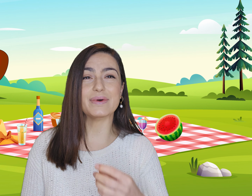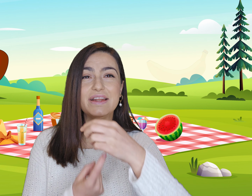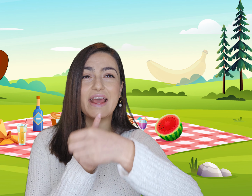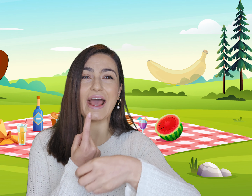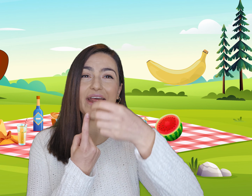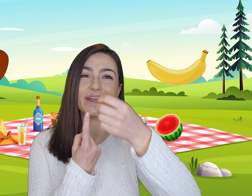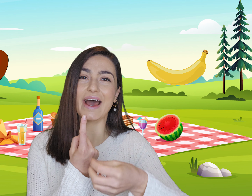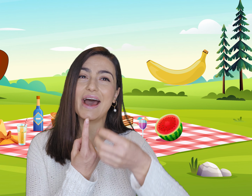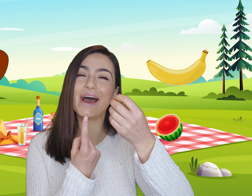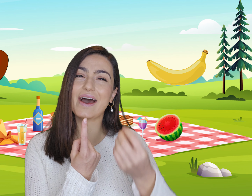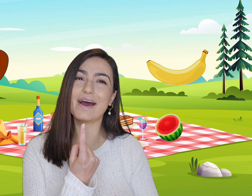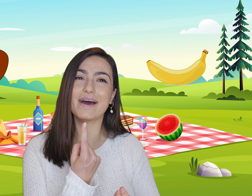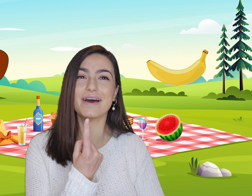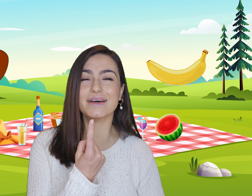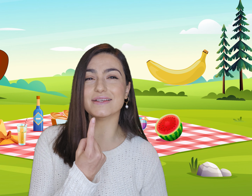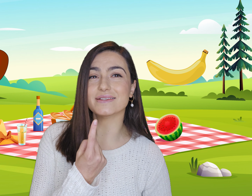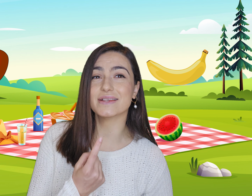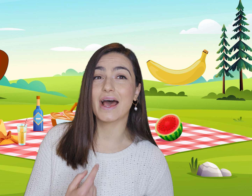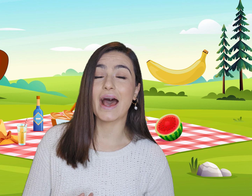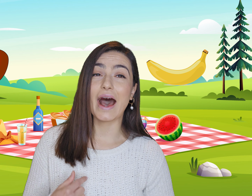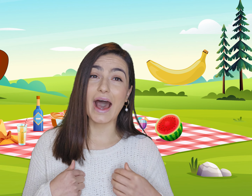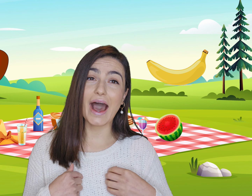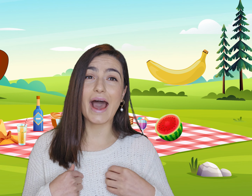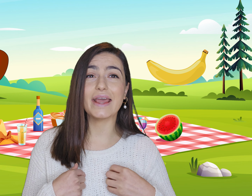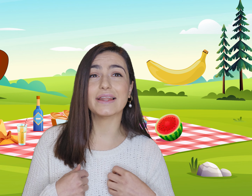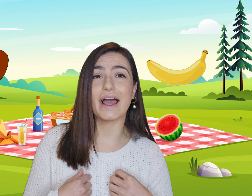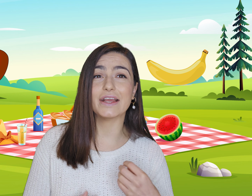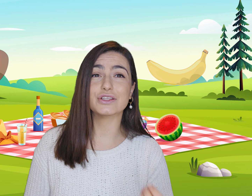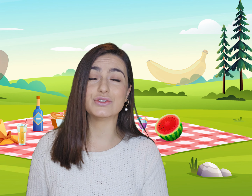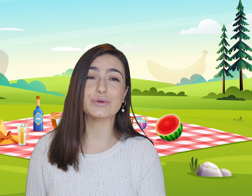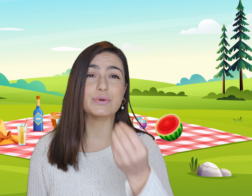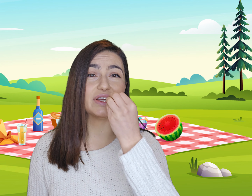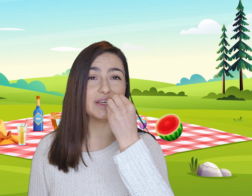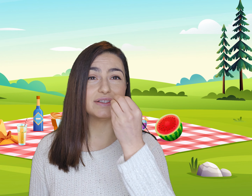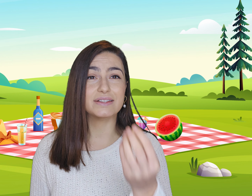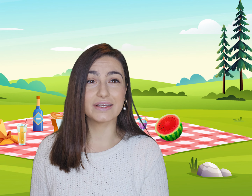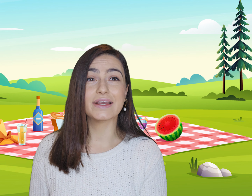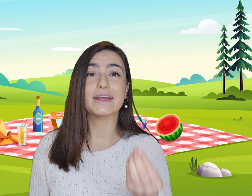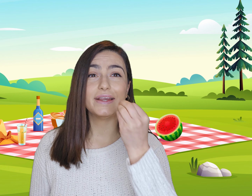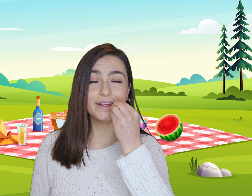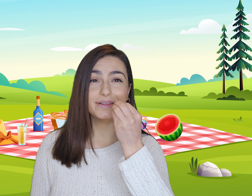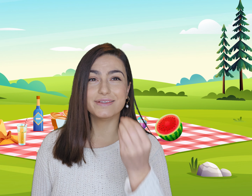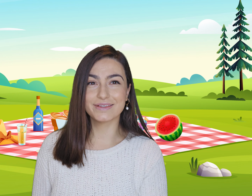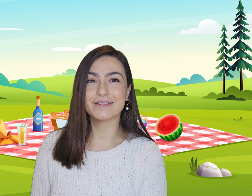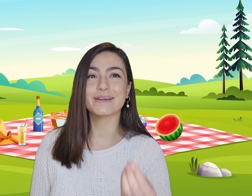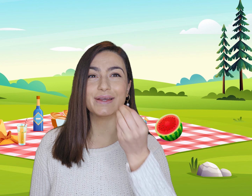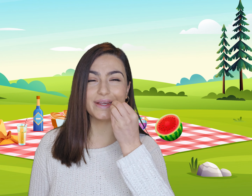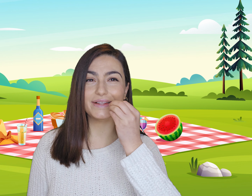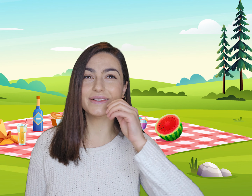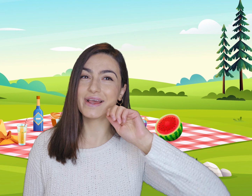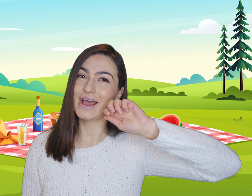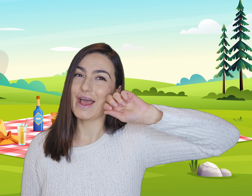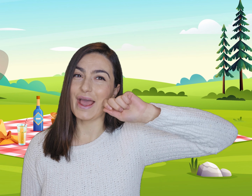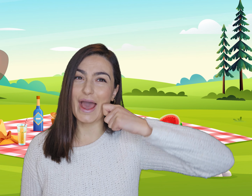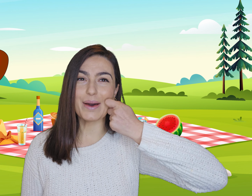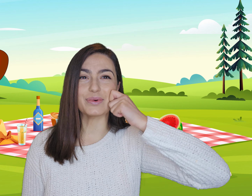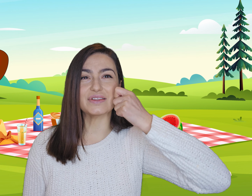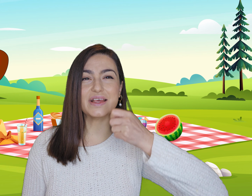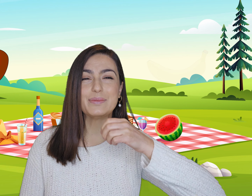bananas i like to eat eat eat apples and